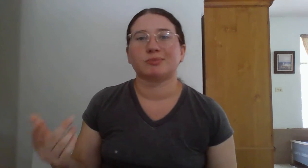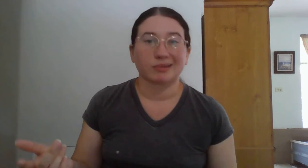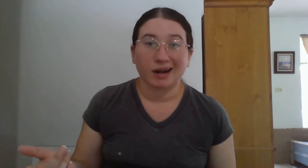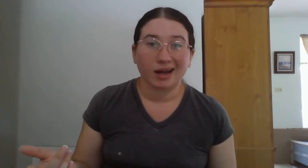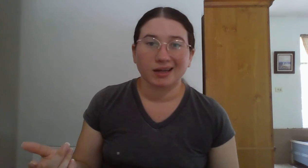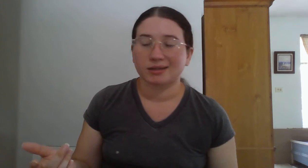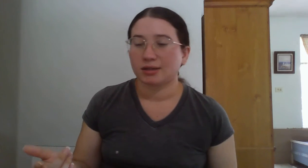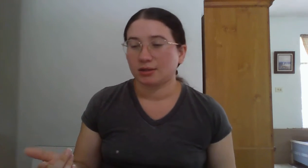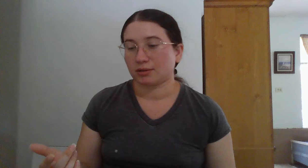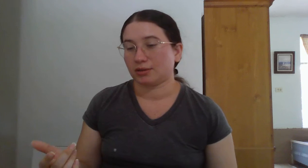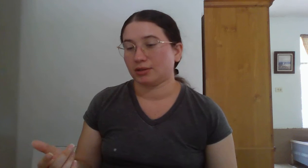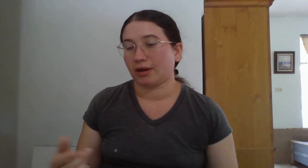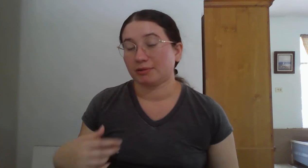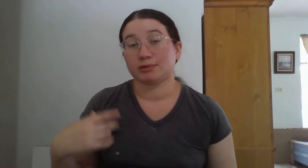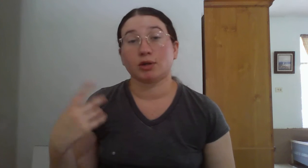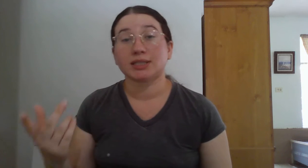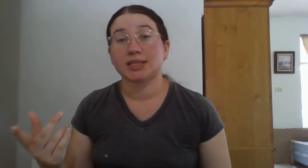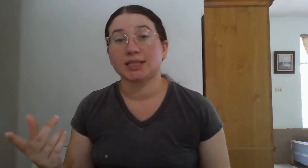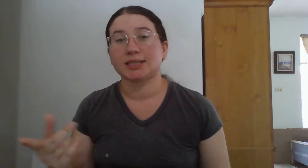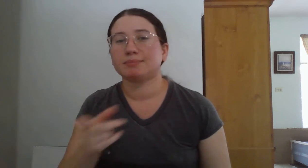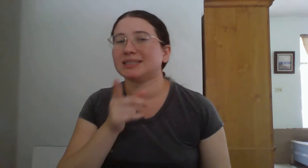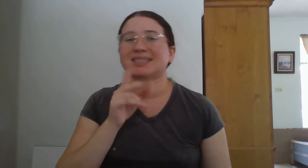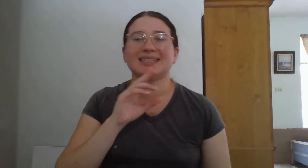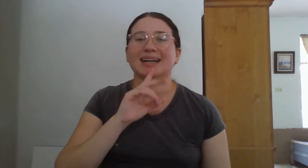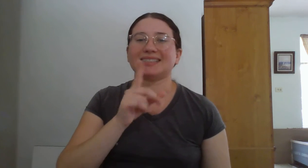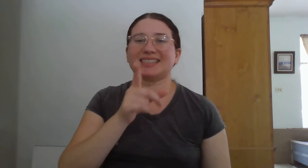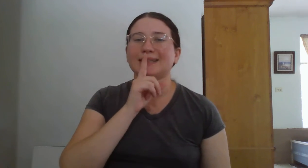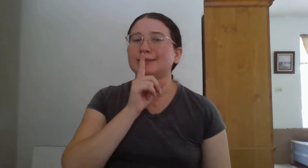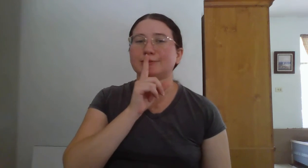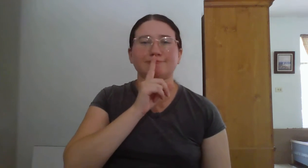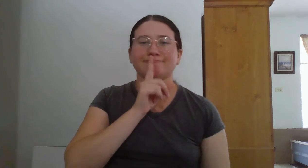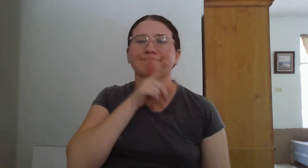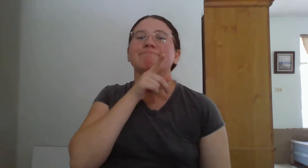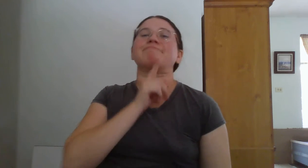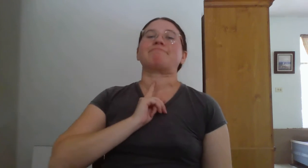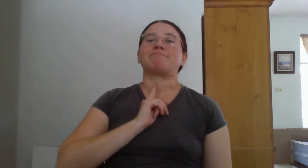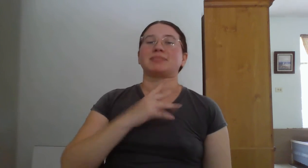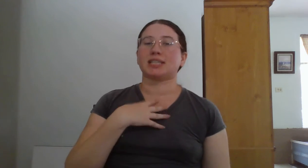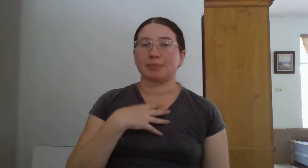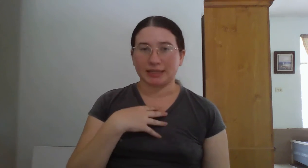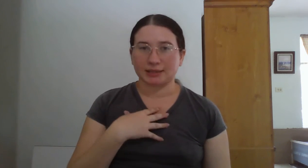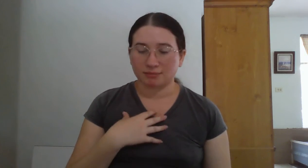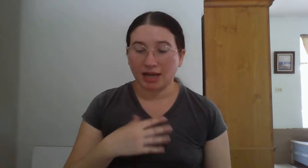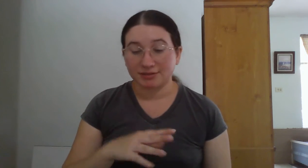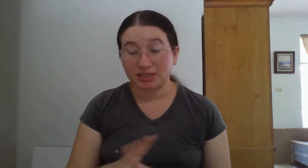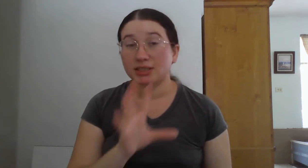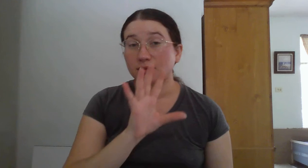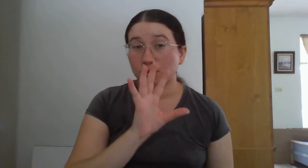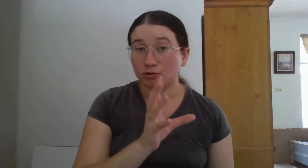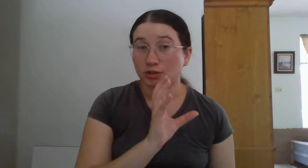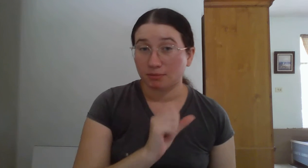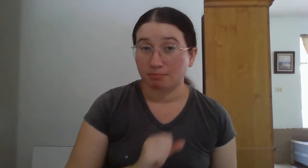pride. Or, I was going to say something, then I decided to keep it in. I've seen it used in